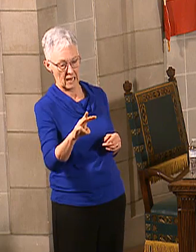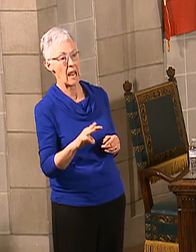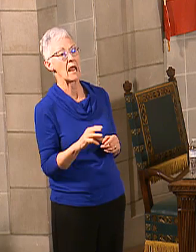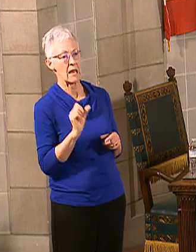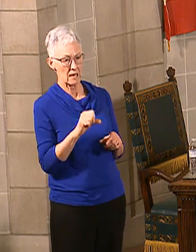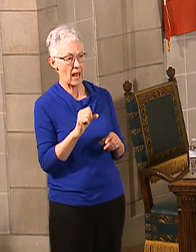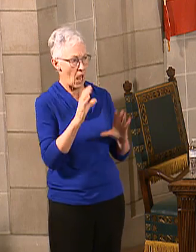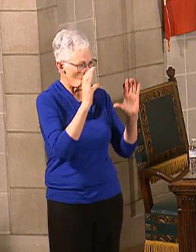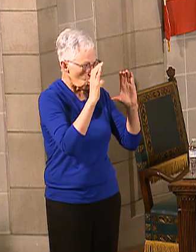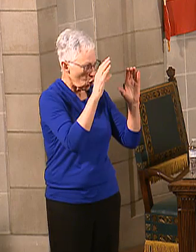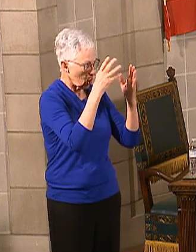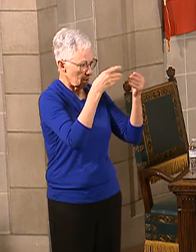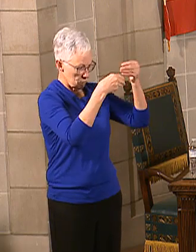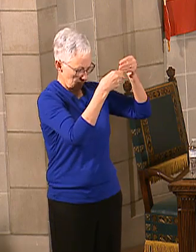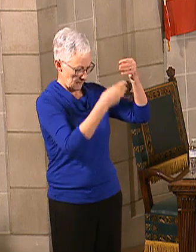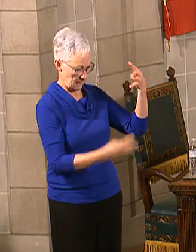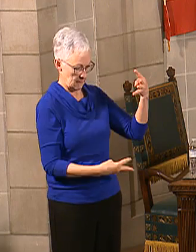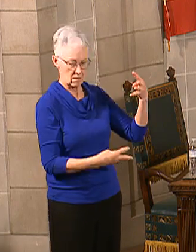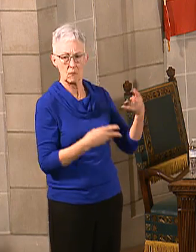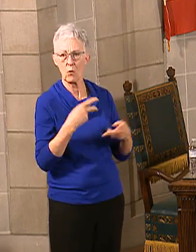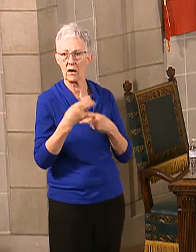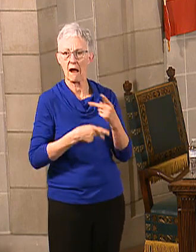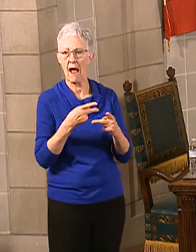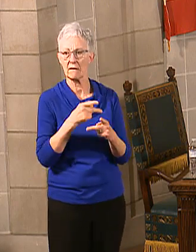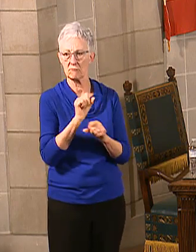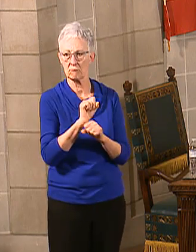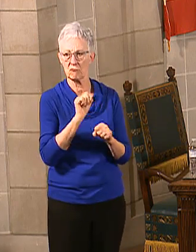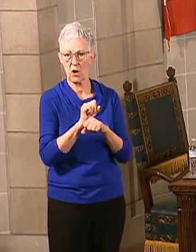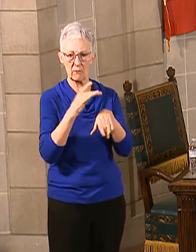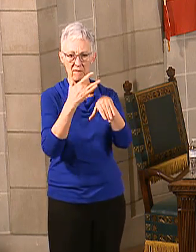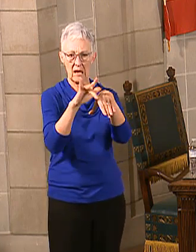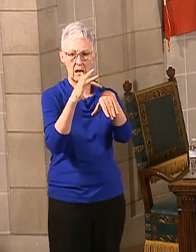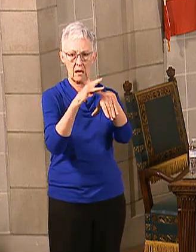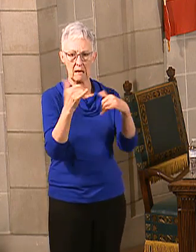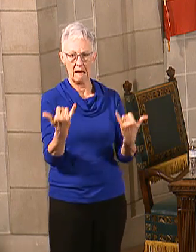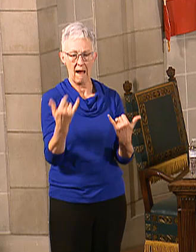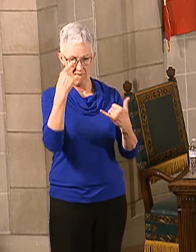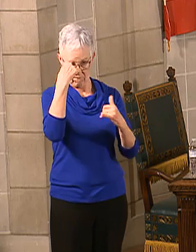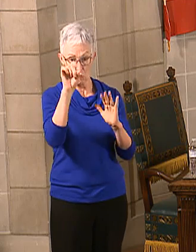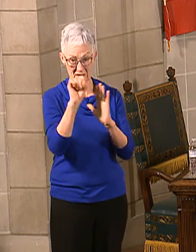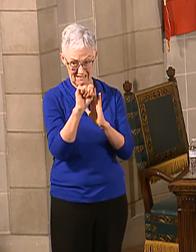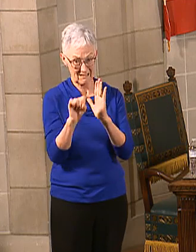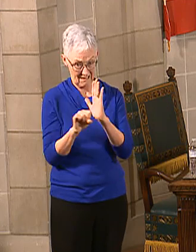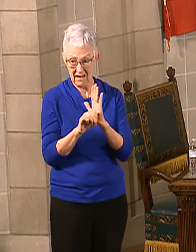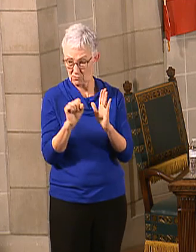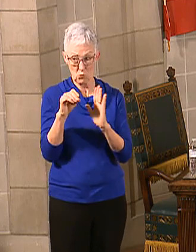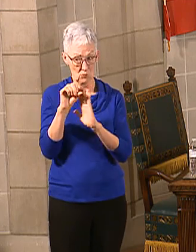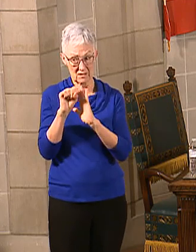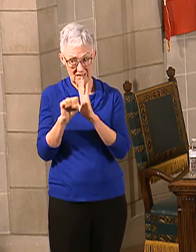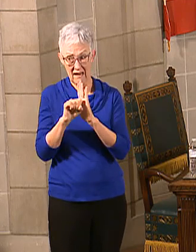the types of jobs that are available out there. So the the state of Nebraska is hiring right now.